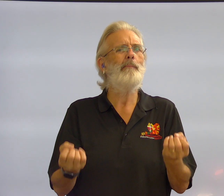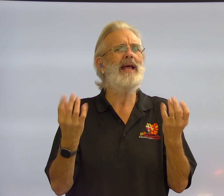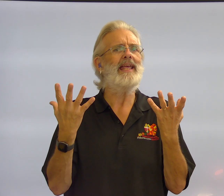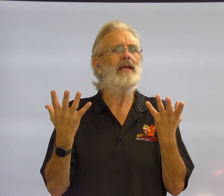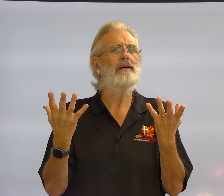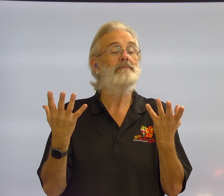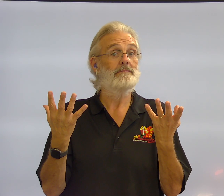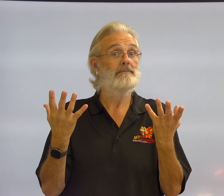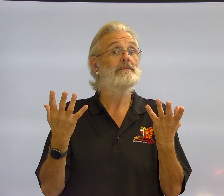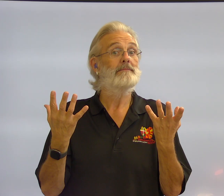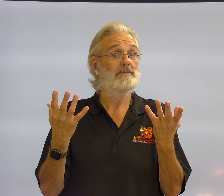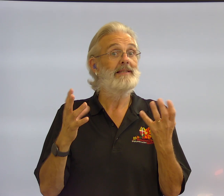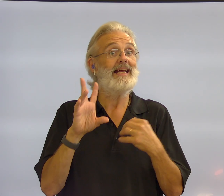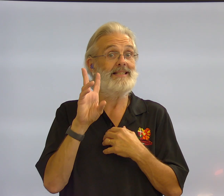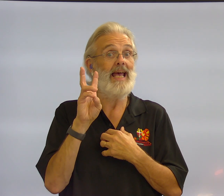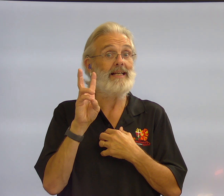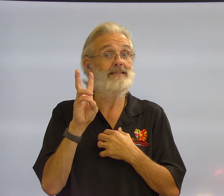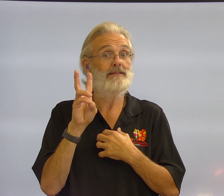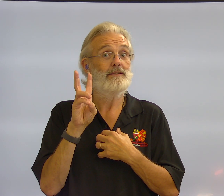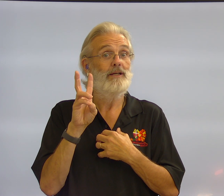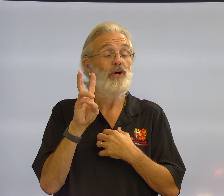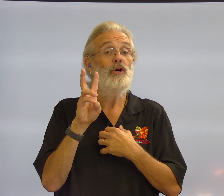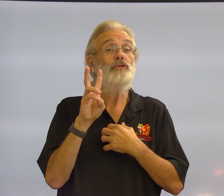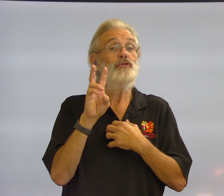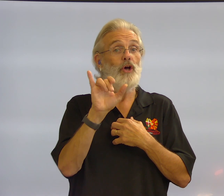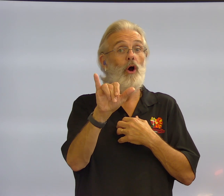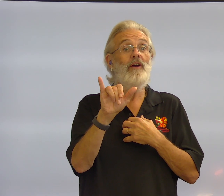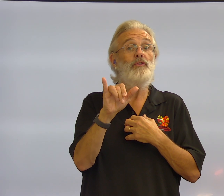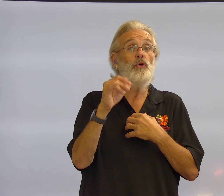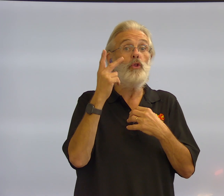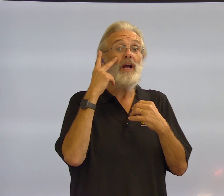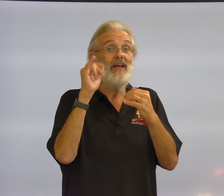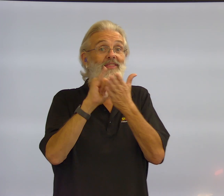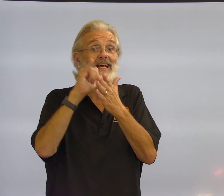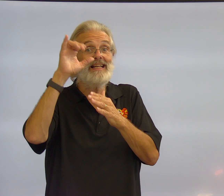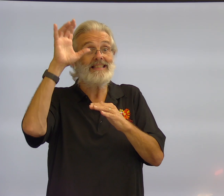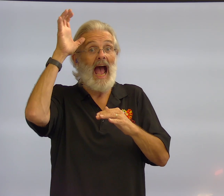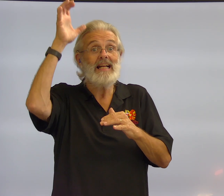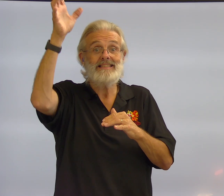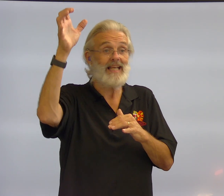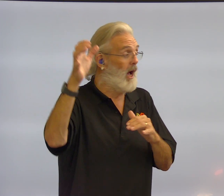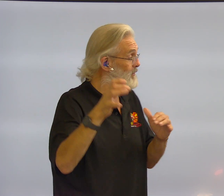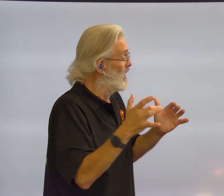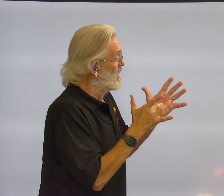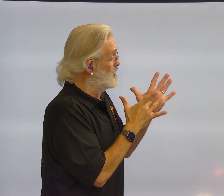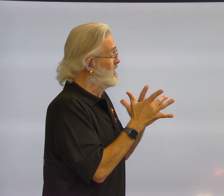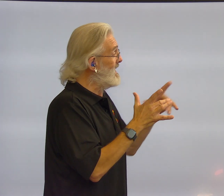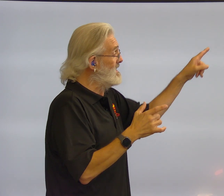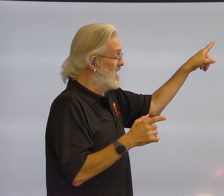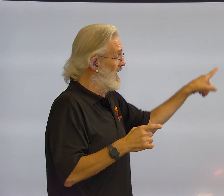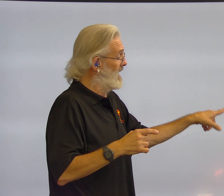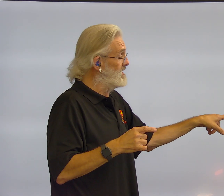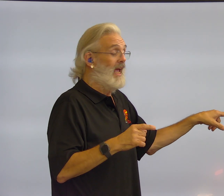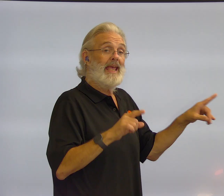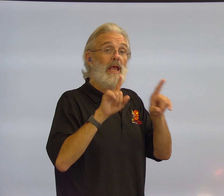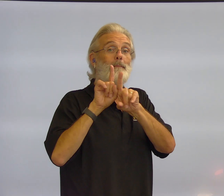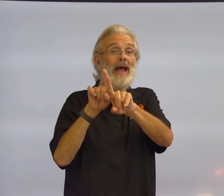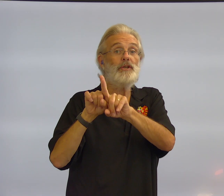many? That's 6. So if you look at this concept, Jesus, he mentored